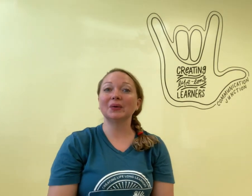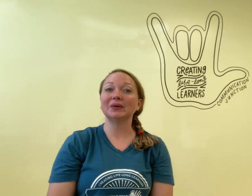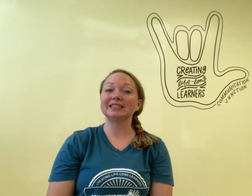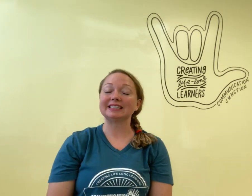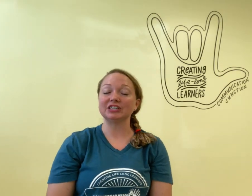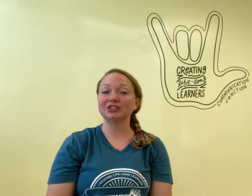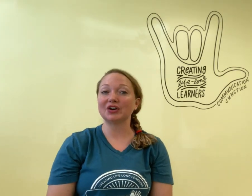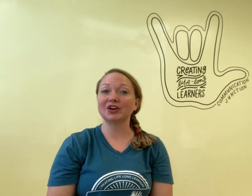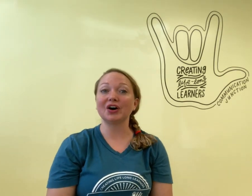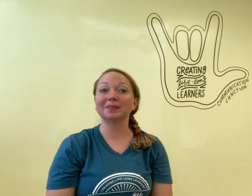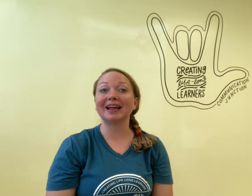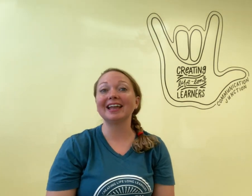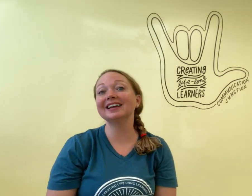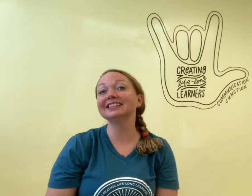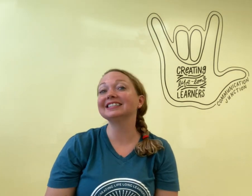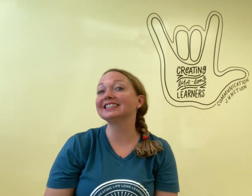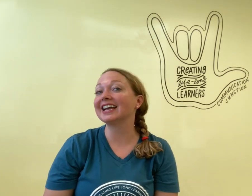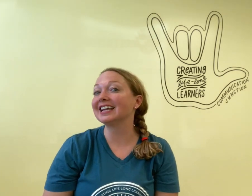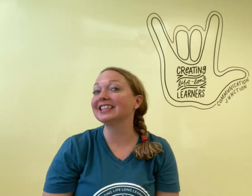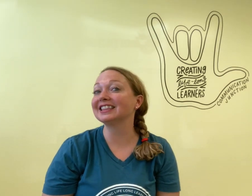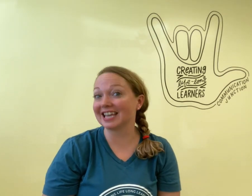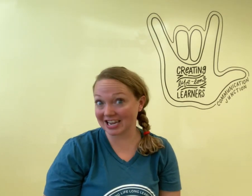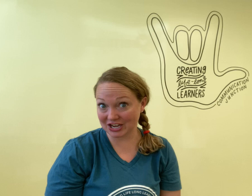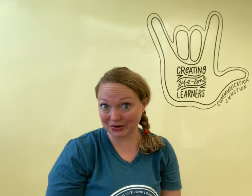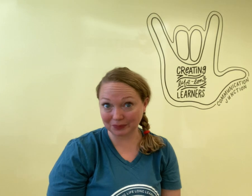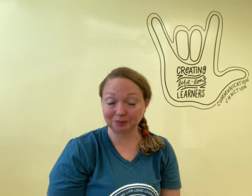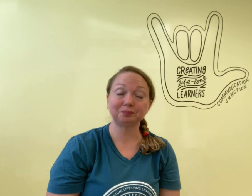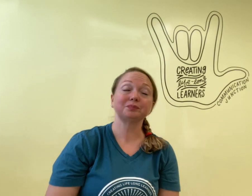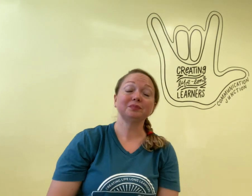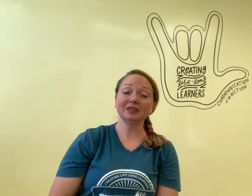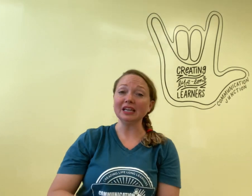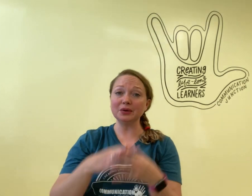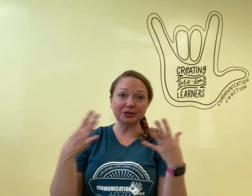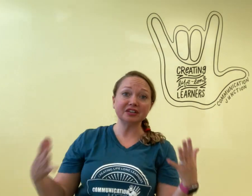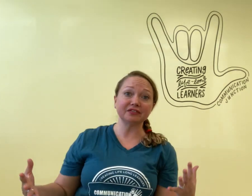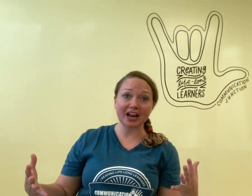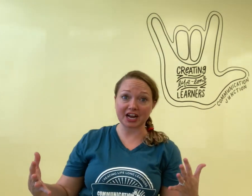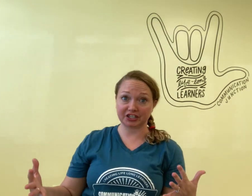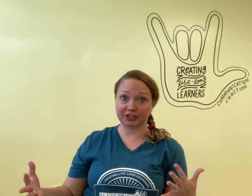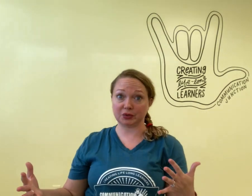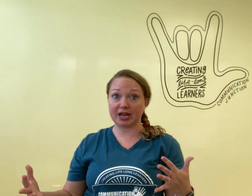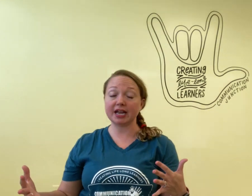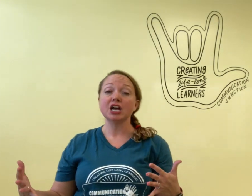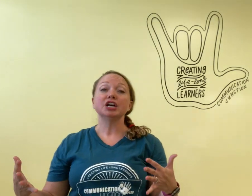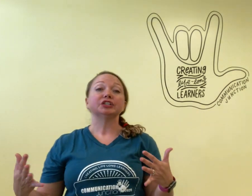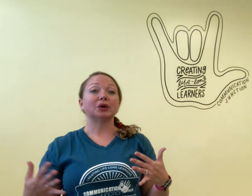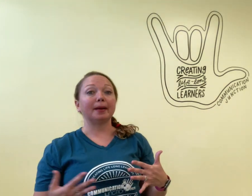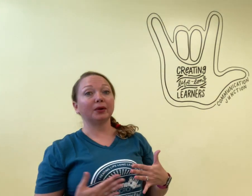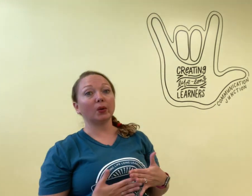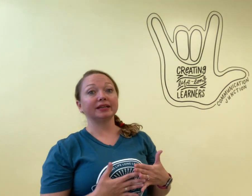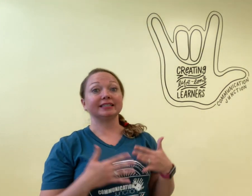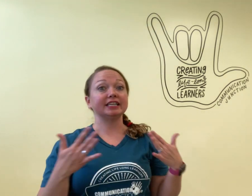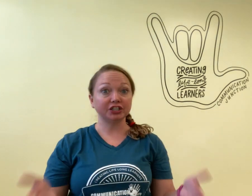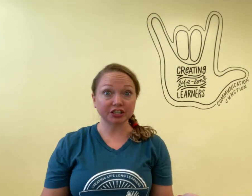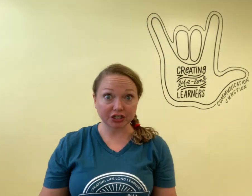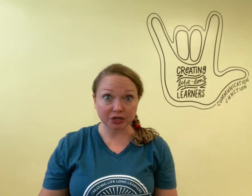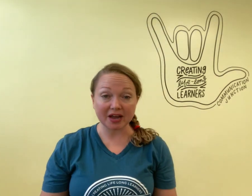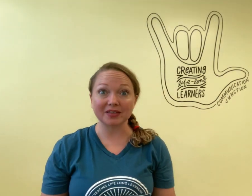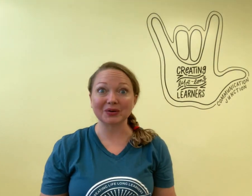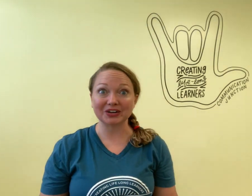to sing a song called My Hands Say Thank You. And we do different actions, okay? So I'm going to teach it to you and then we're gonna do it